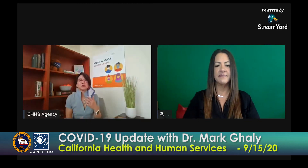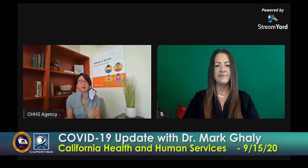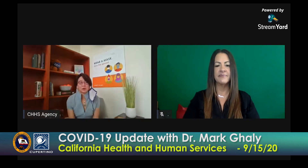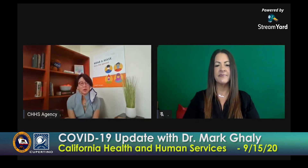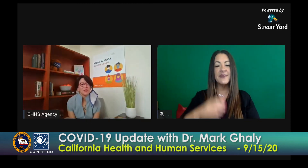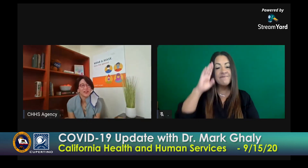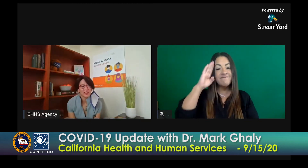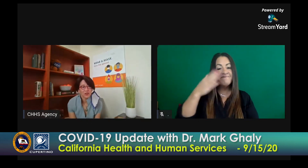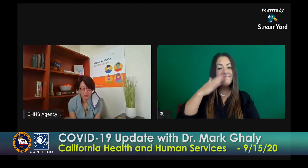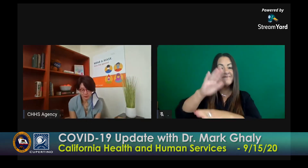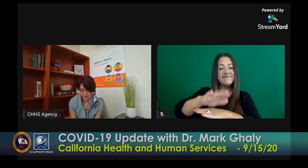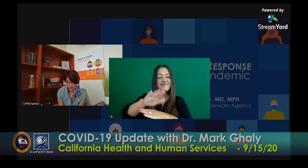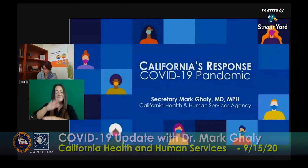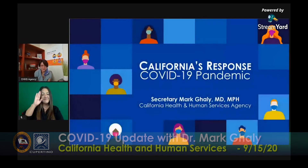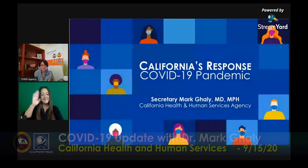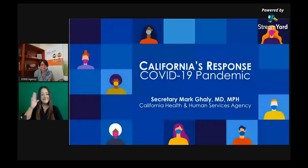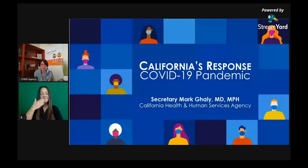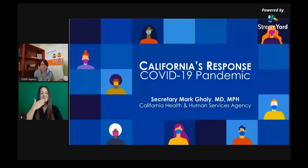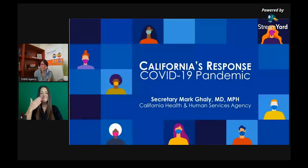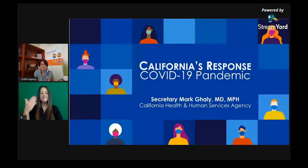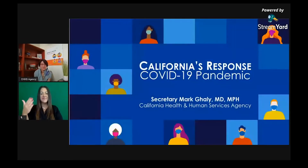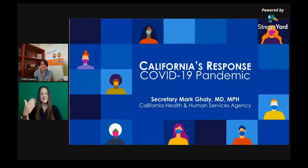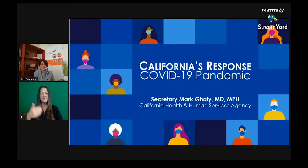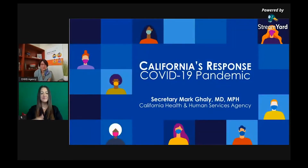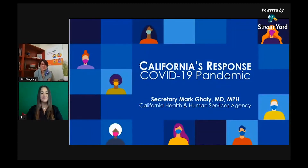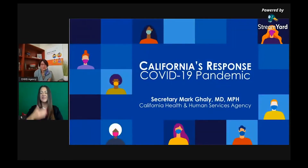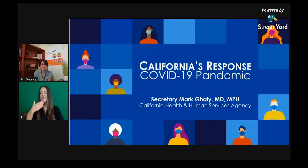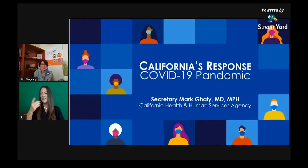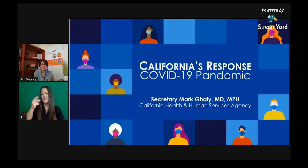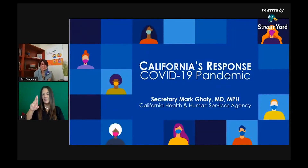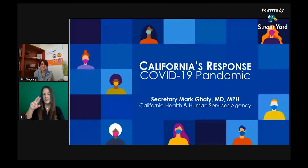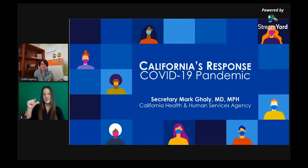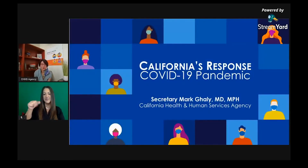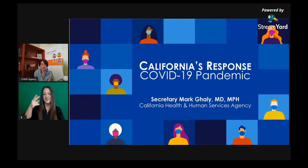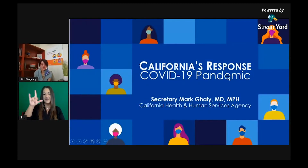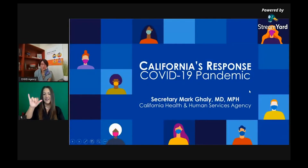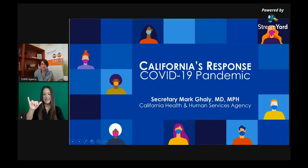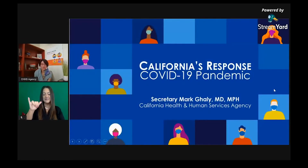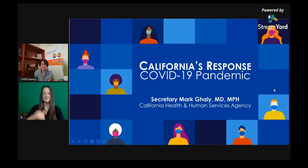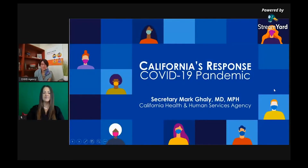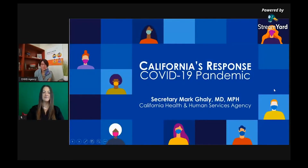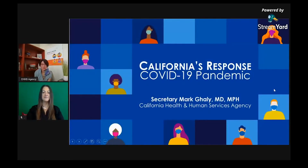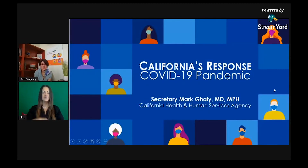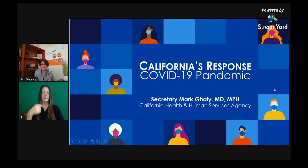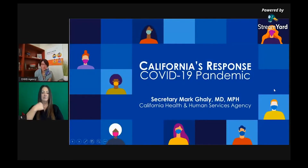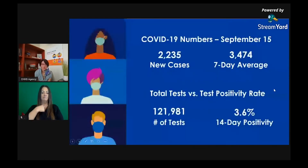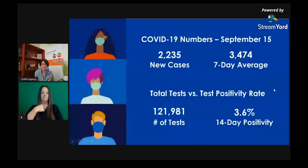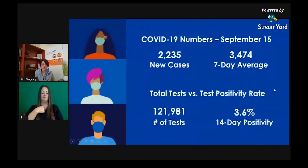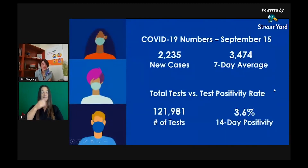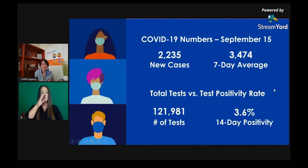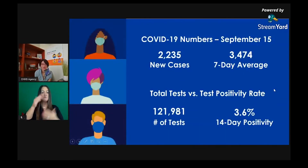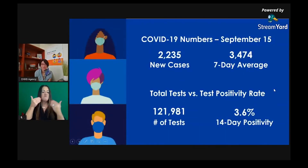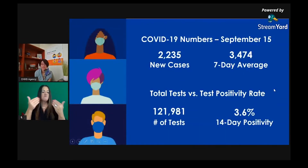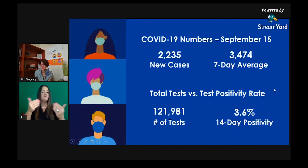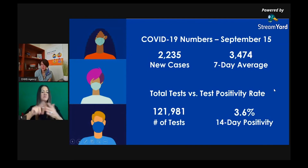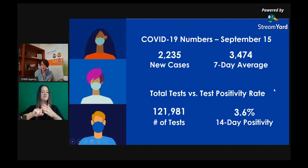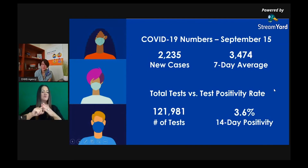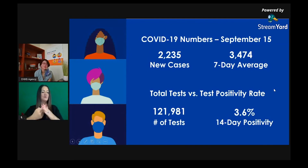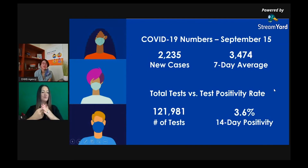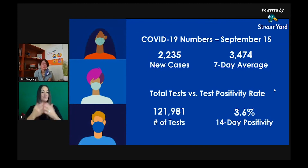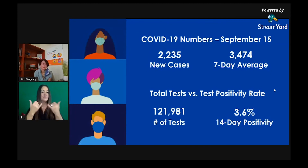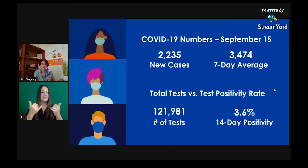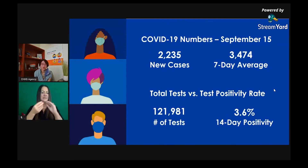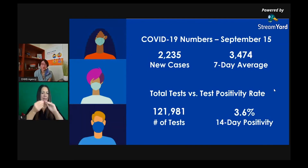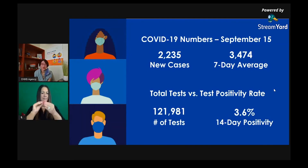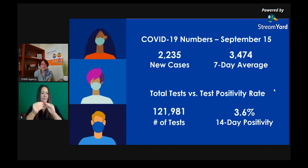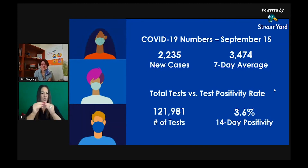Good afternoon, everyone. Thank you very much, Secretary Ghaly. So I will get us started with today's